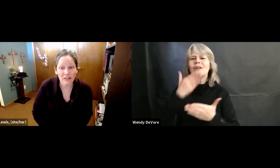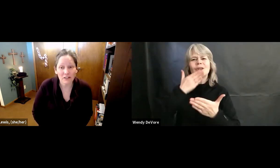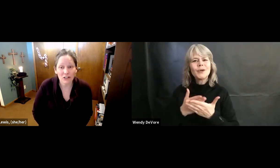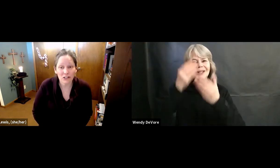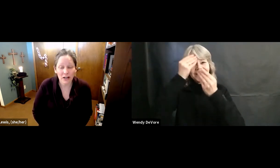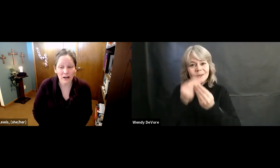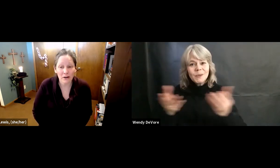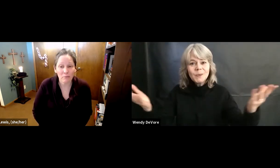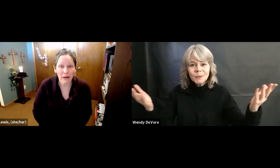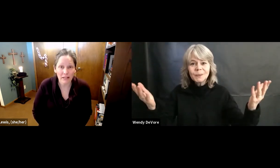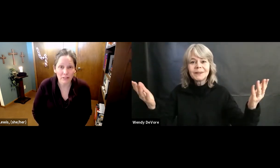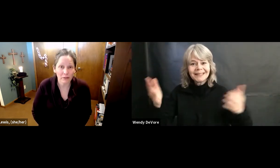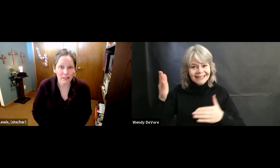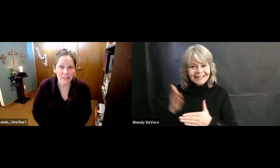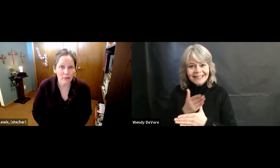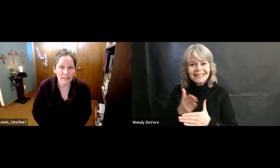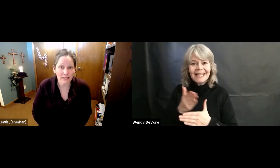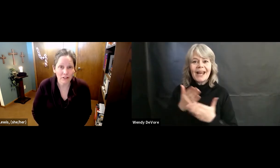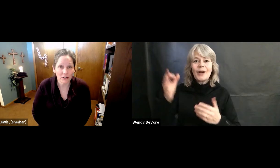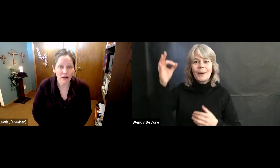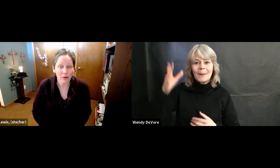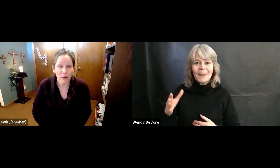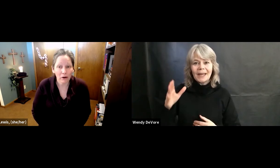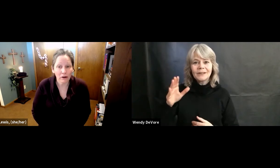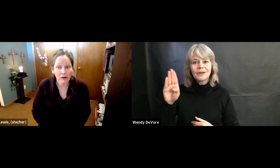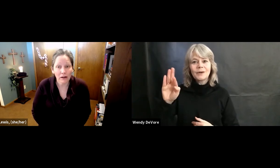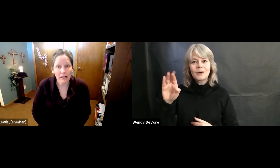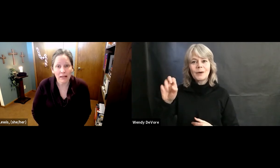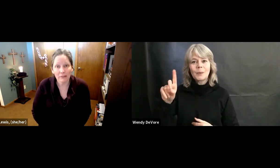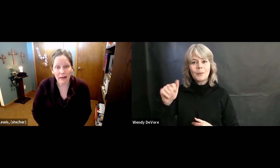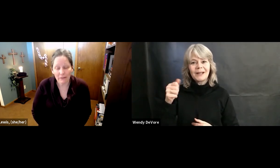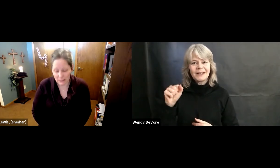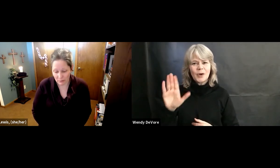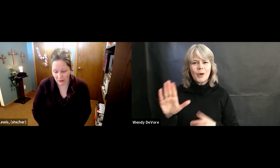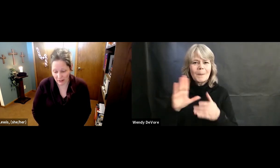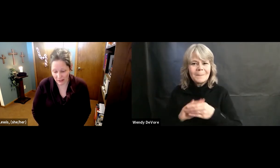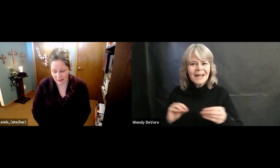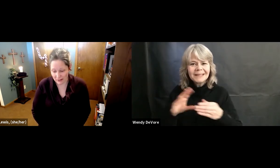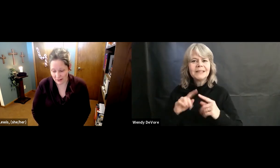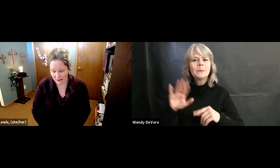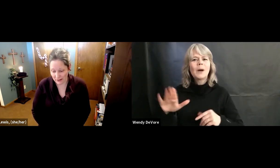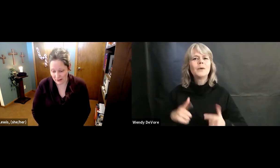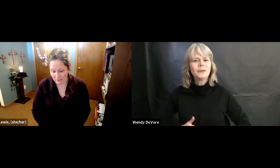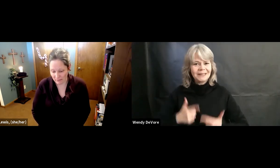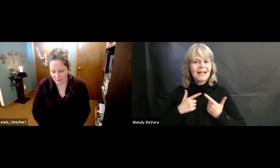that we can share Pastor Brenda's message about her life experience.